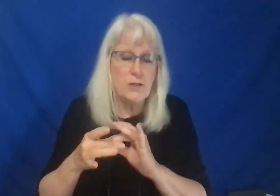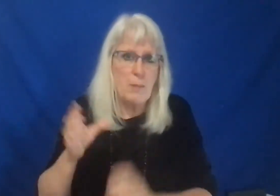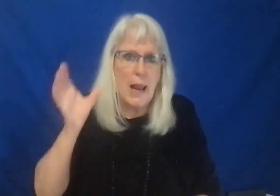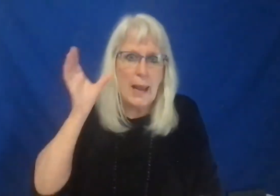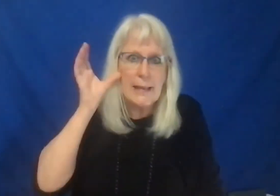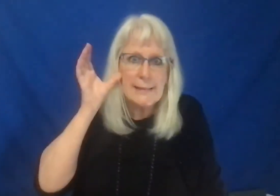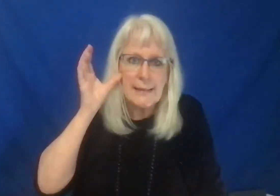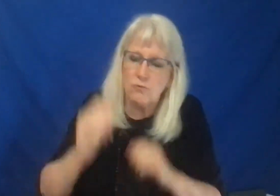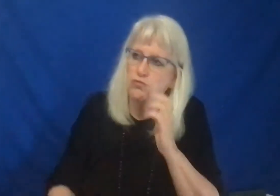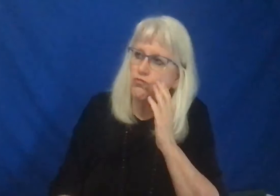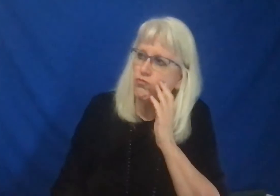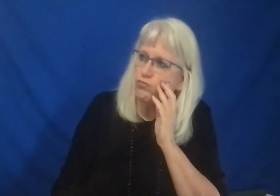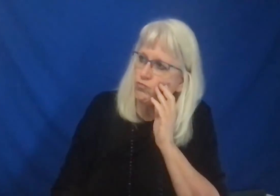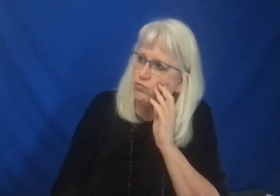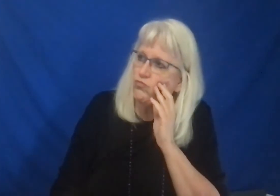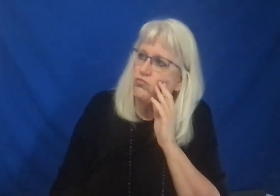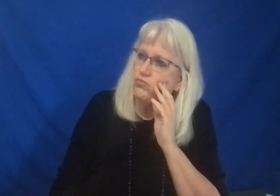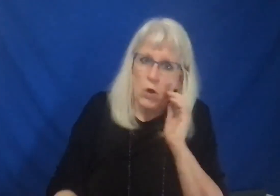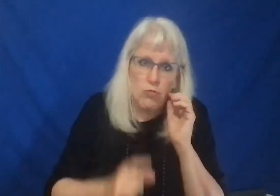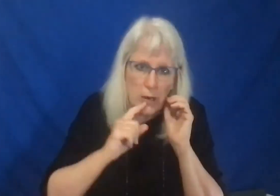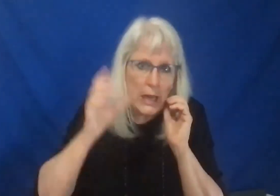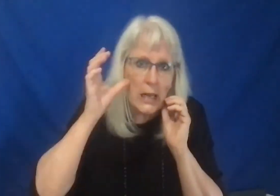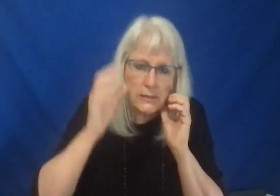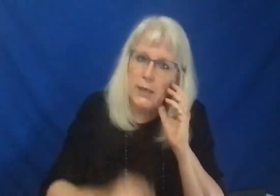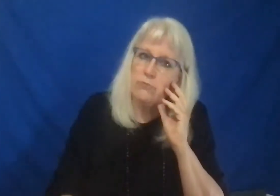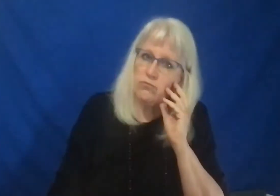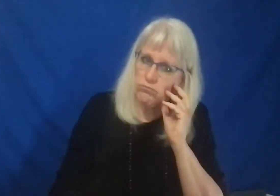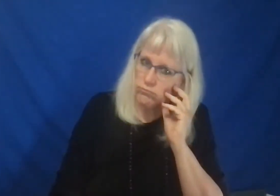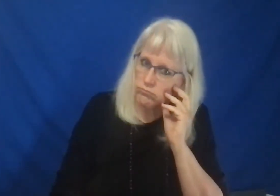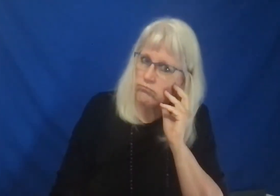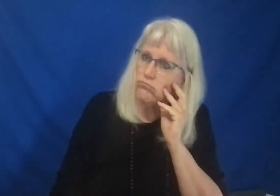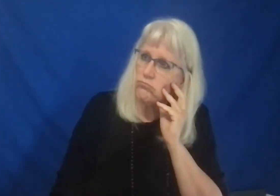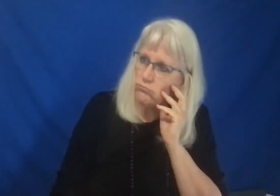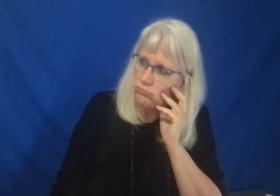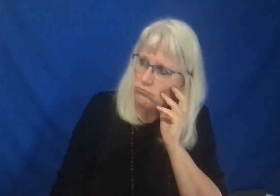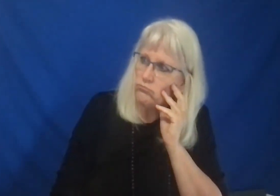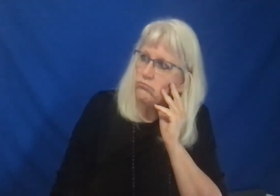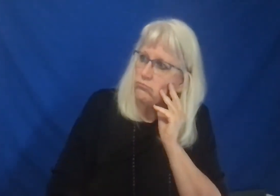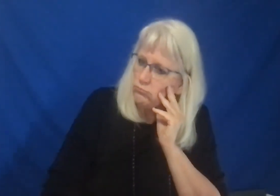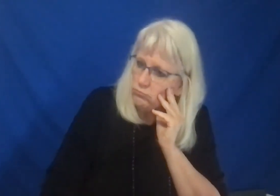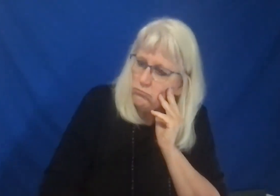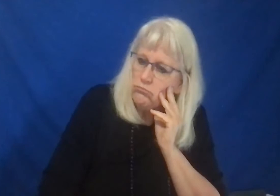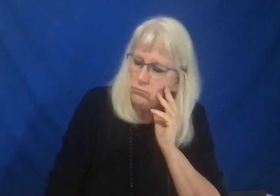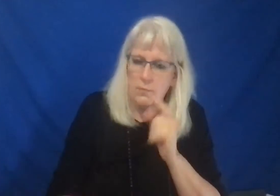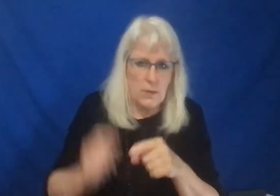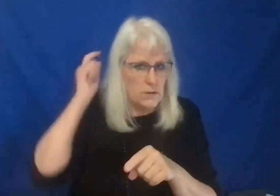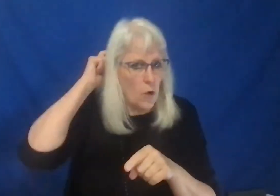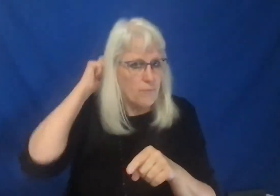know, really, really listening. And there was someone who, so Richard talked about that, and a couple of other people really